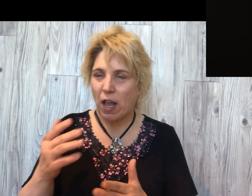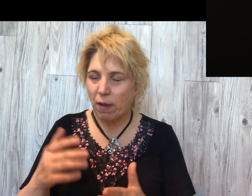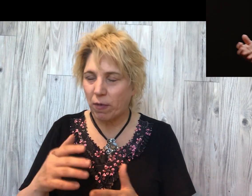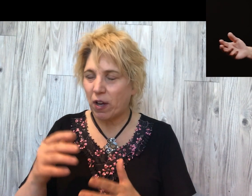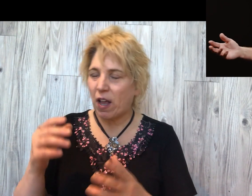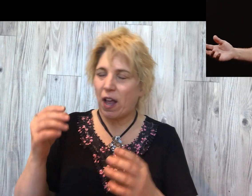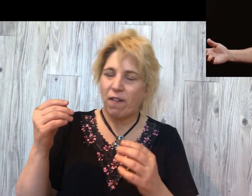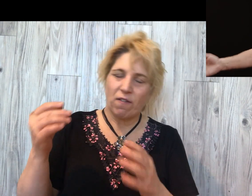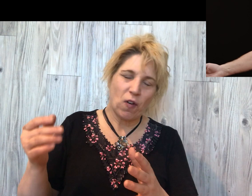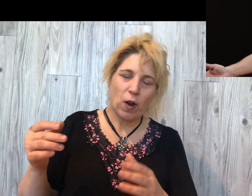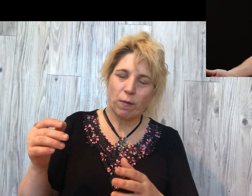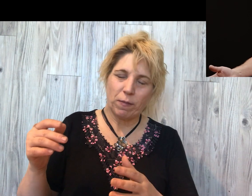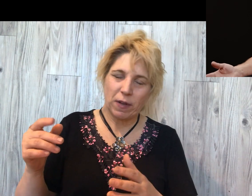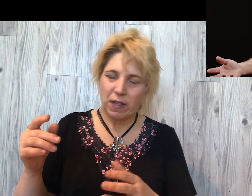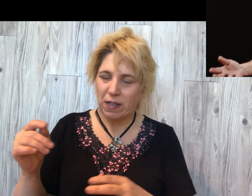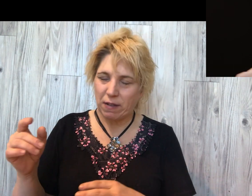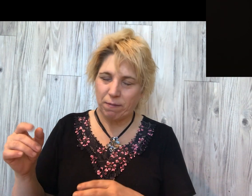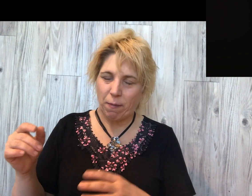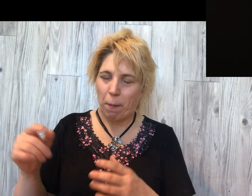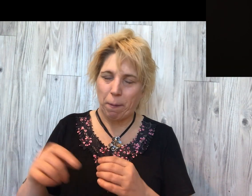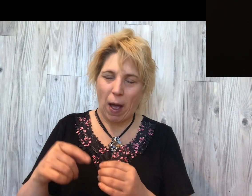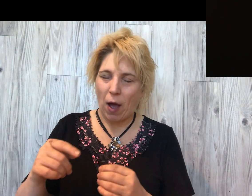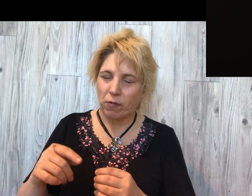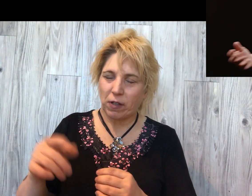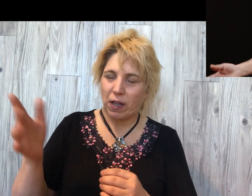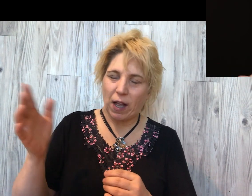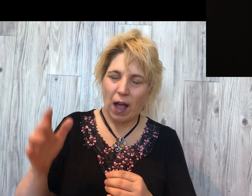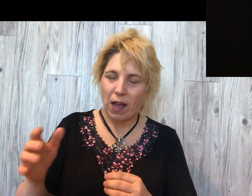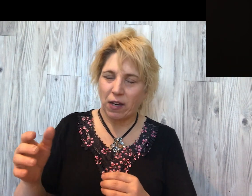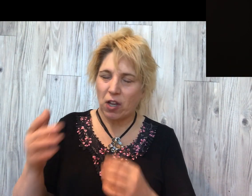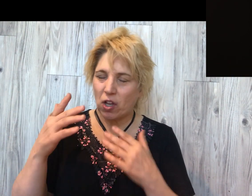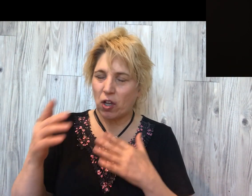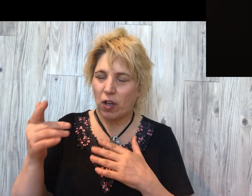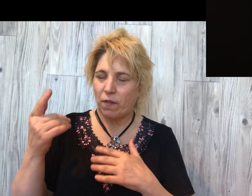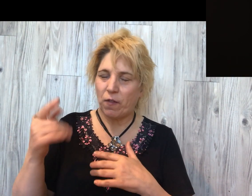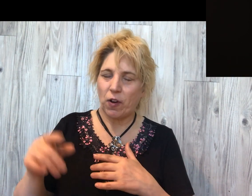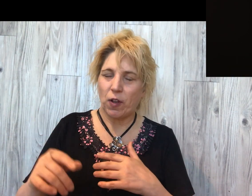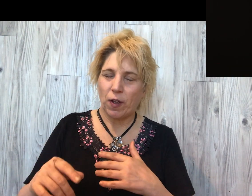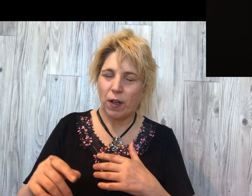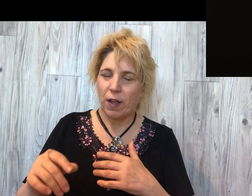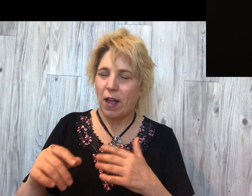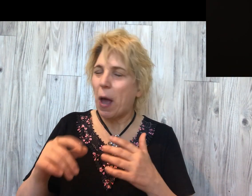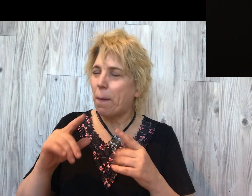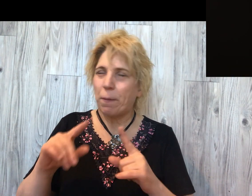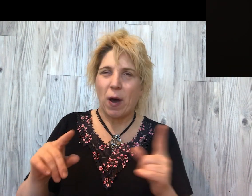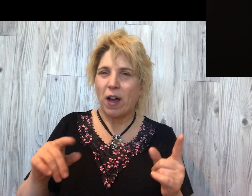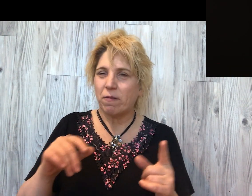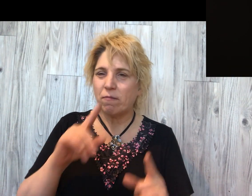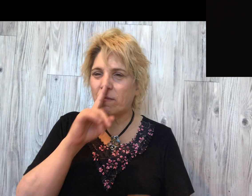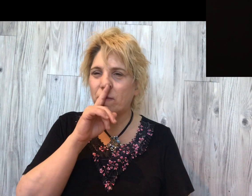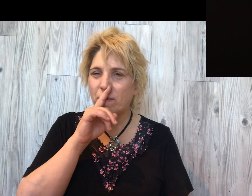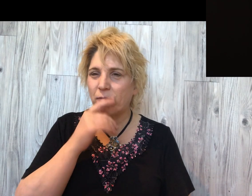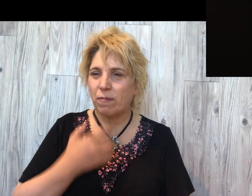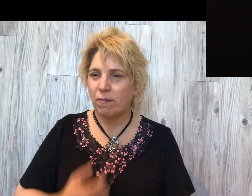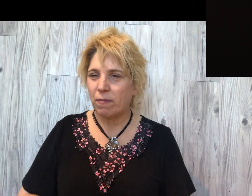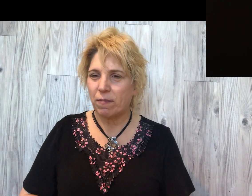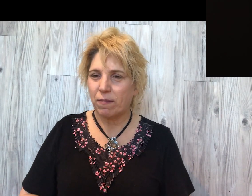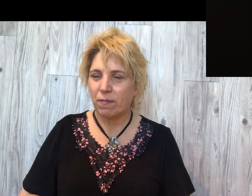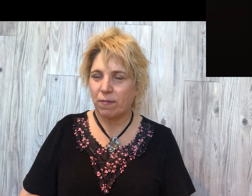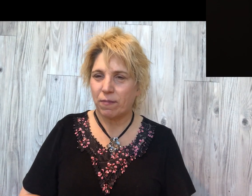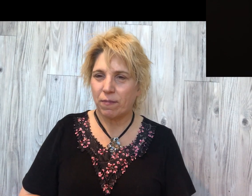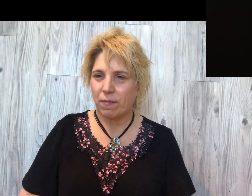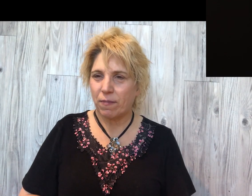around you, if you have loved people who are hard to love, good for you. but don't announce it. Don't post